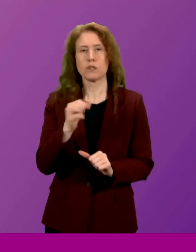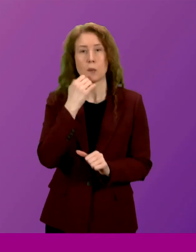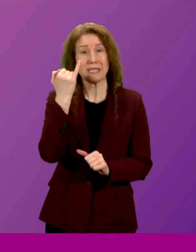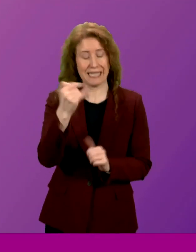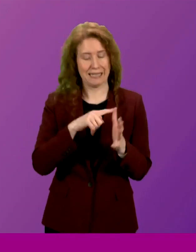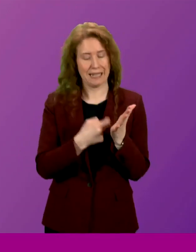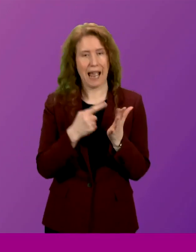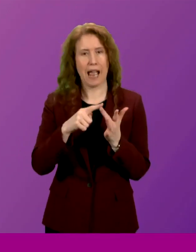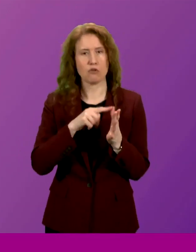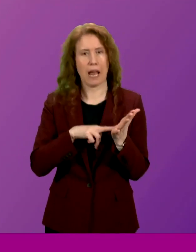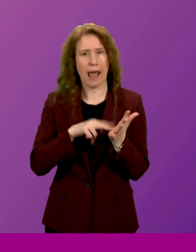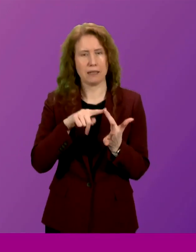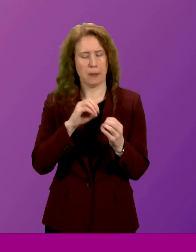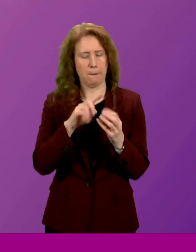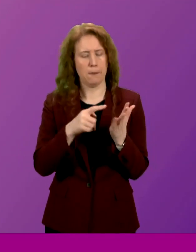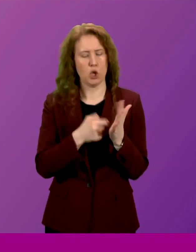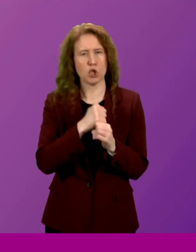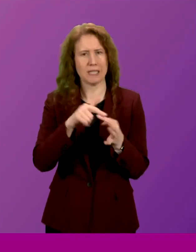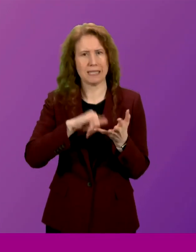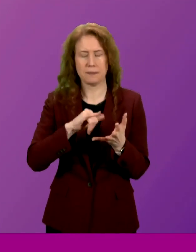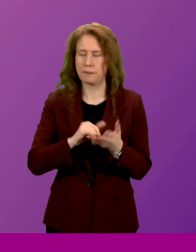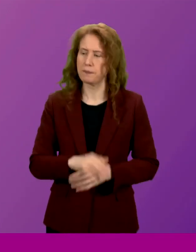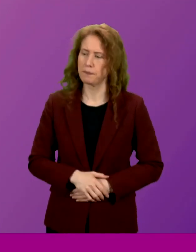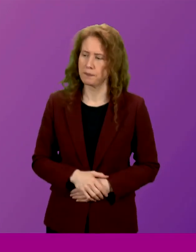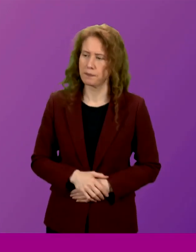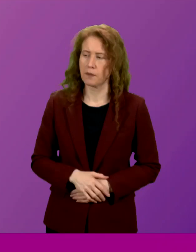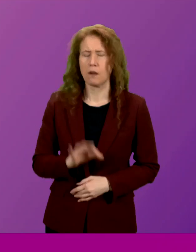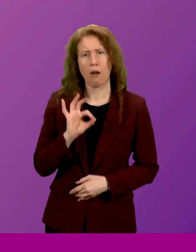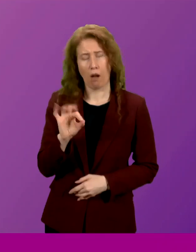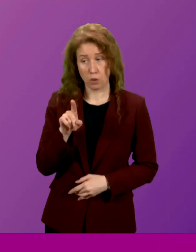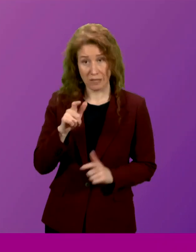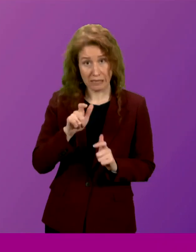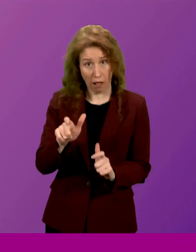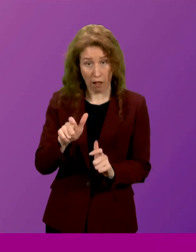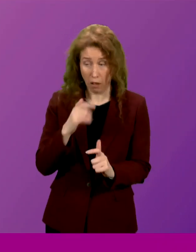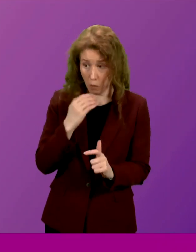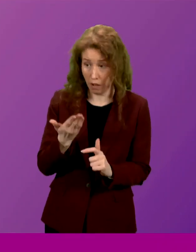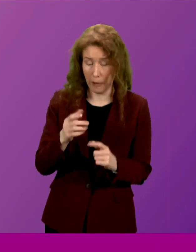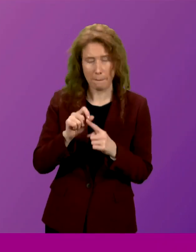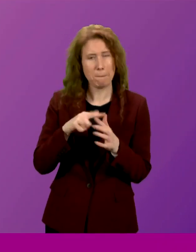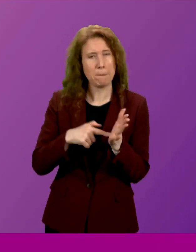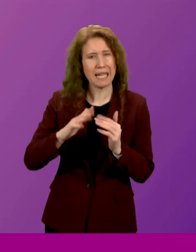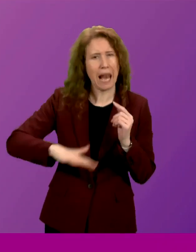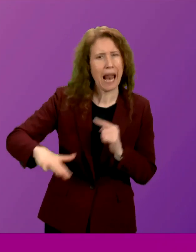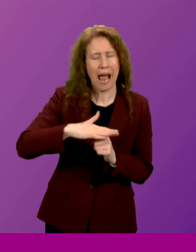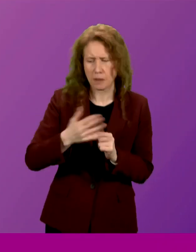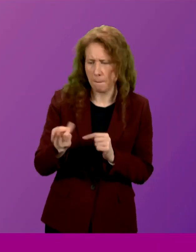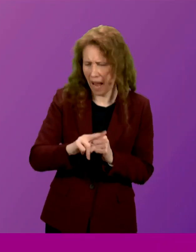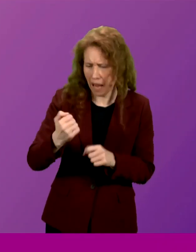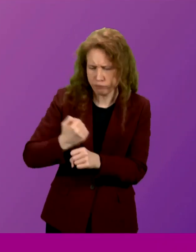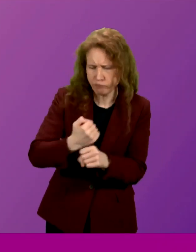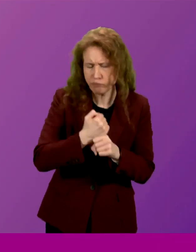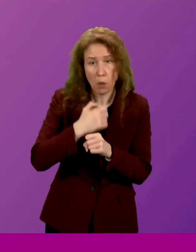Burgess. To ask the First Minister whether the Scottish Government is still on track to restore 250,000 hectares of